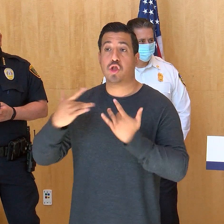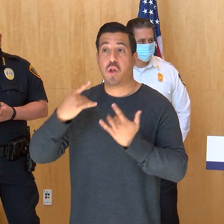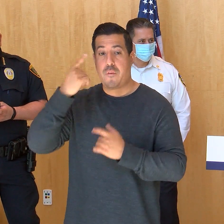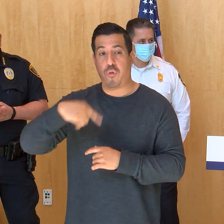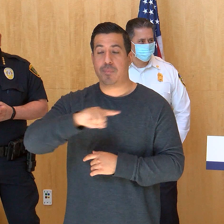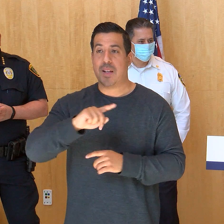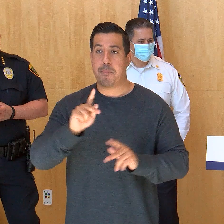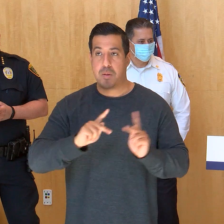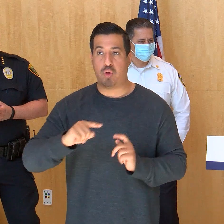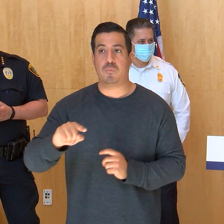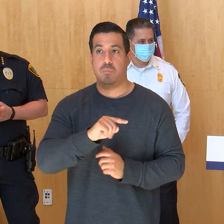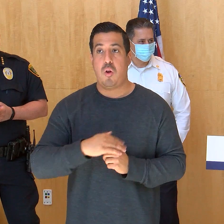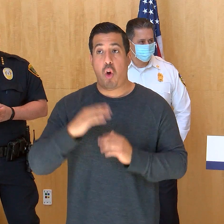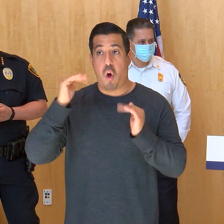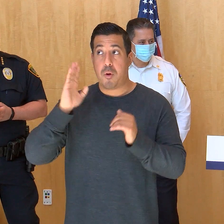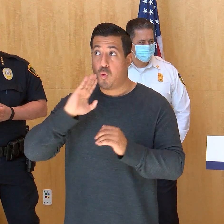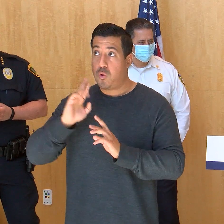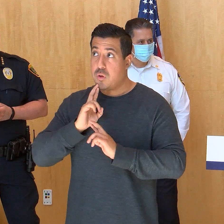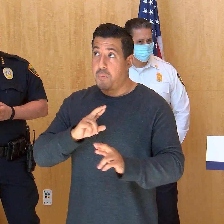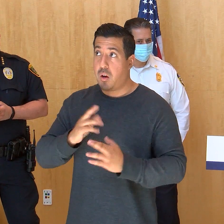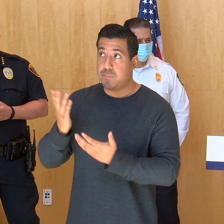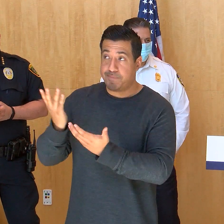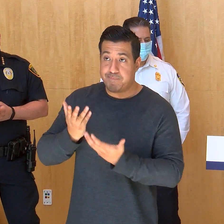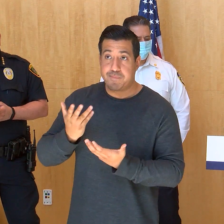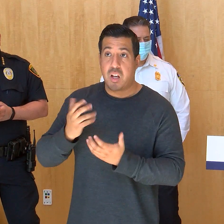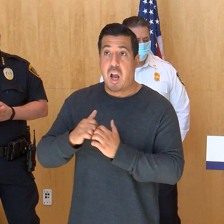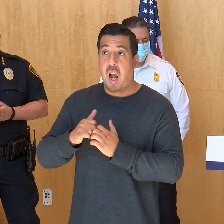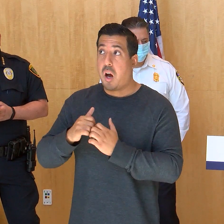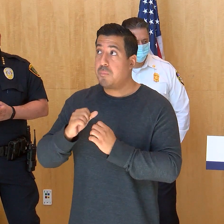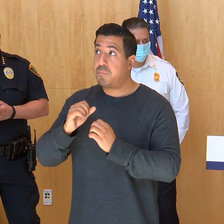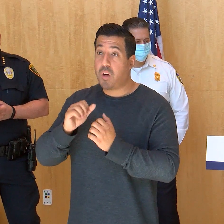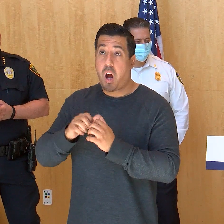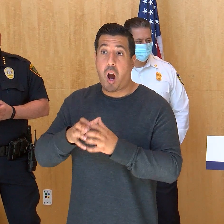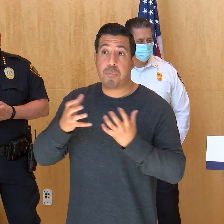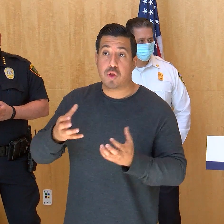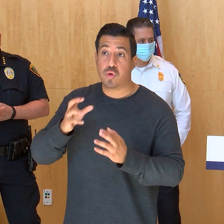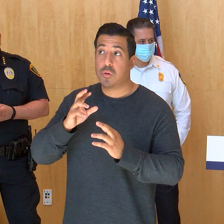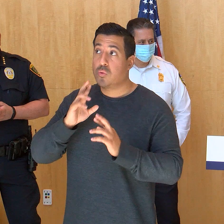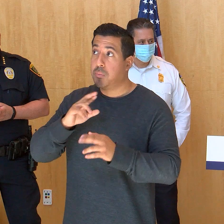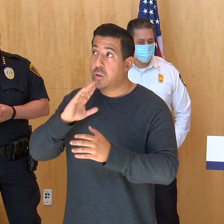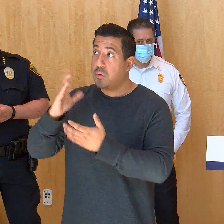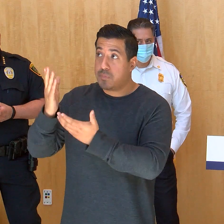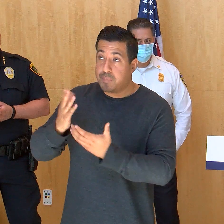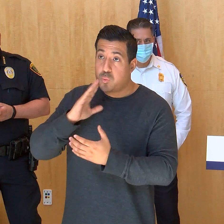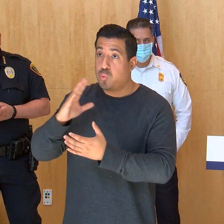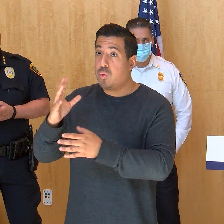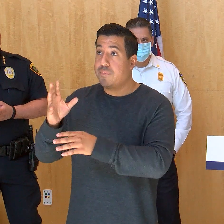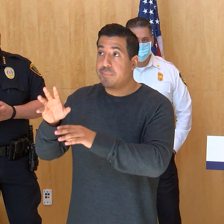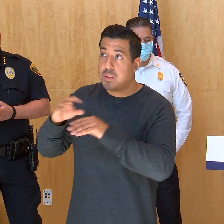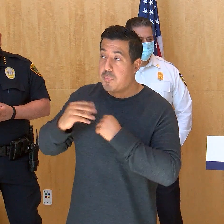people. Hopefully we'll have some response as to how much we've received. And one of the things that I think is